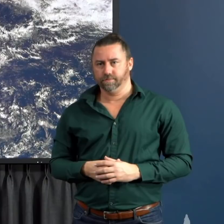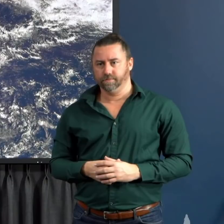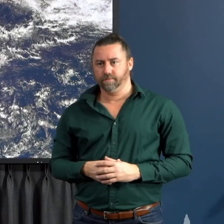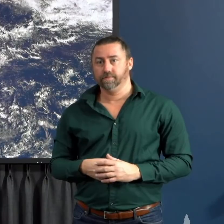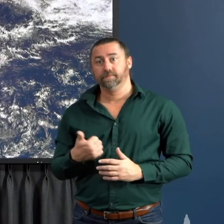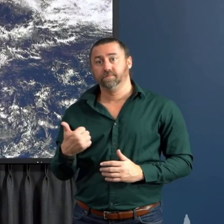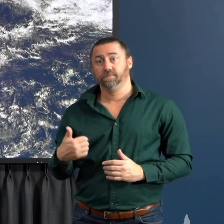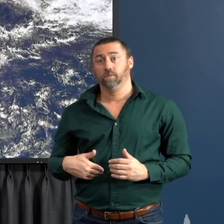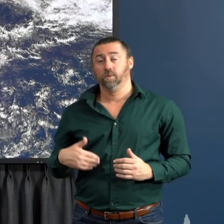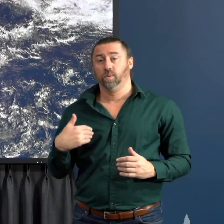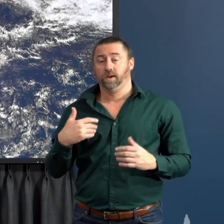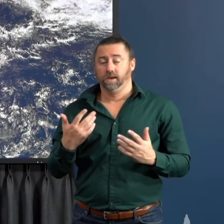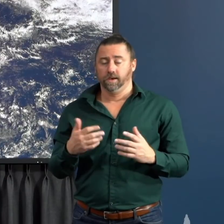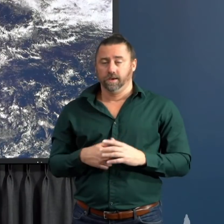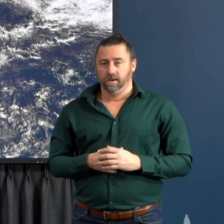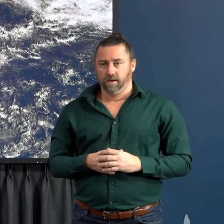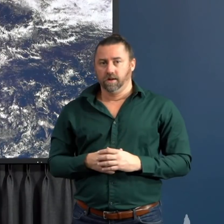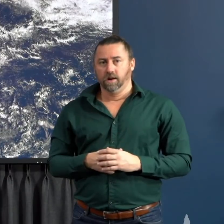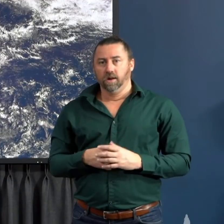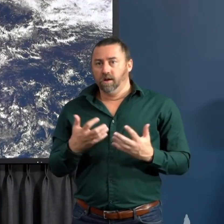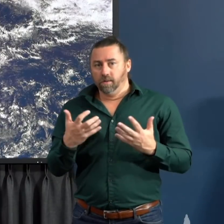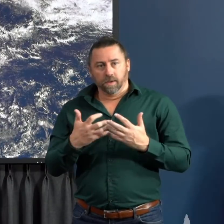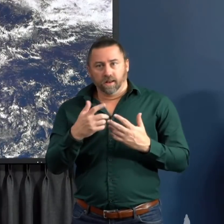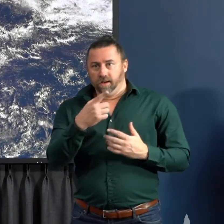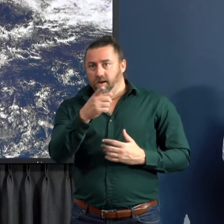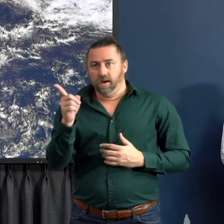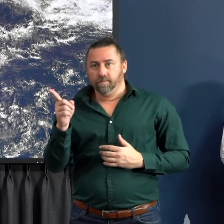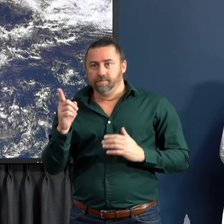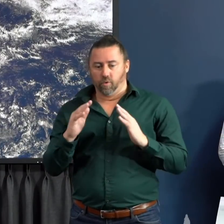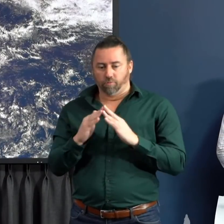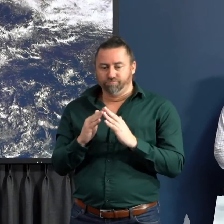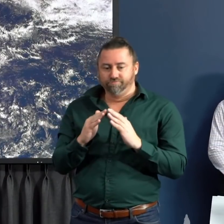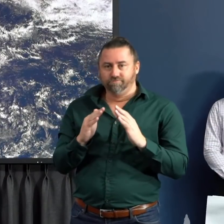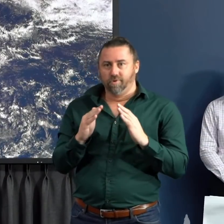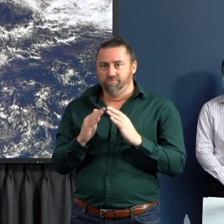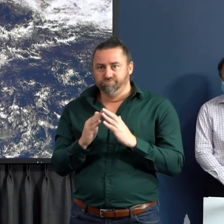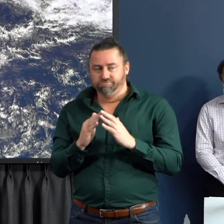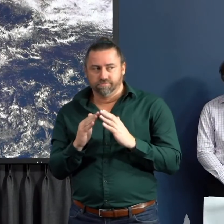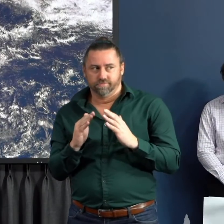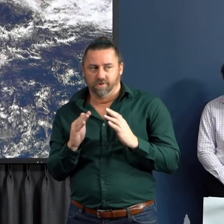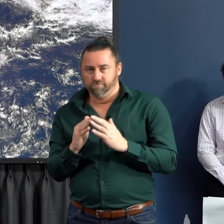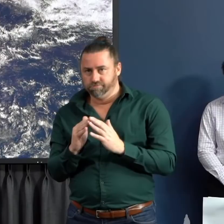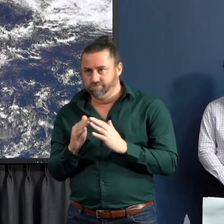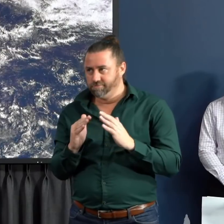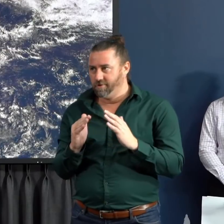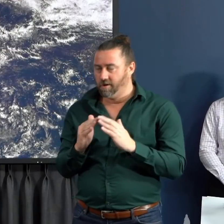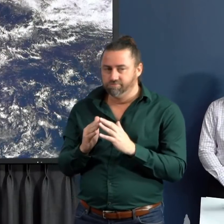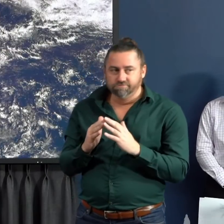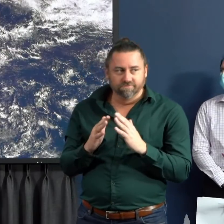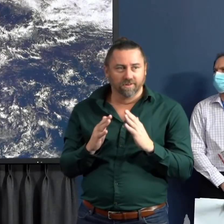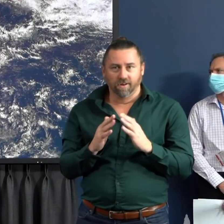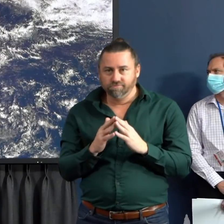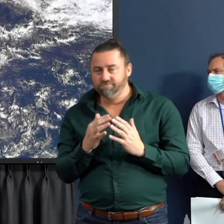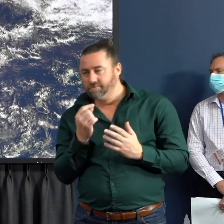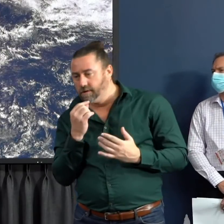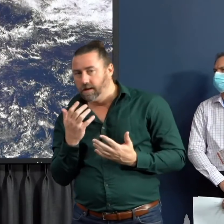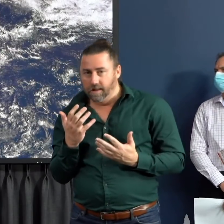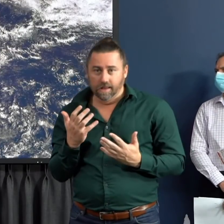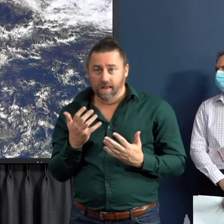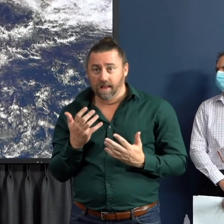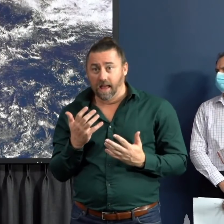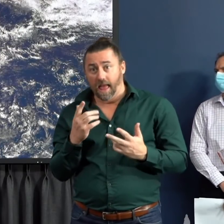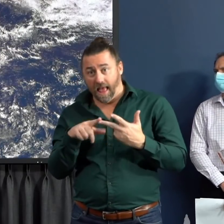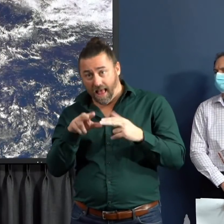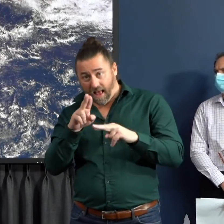Good morning. We know that many of you have been at home for some days now, and if it's safe to do so, we need you to stay